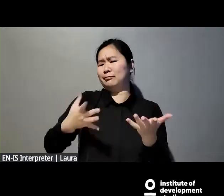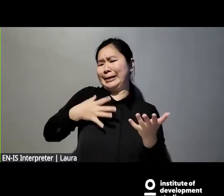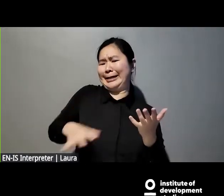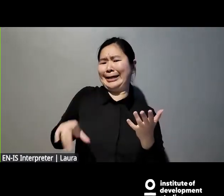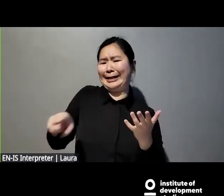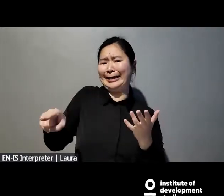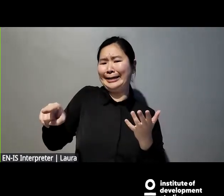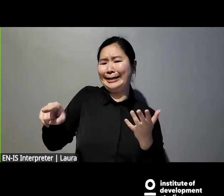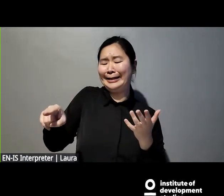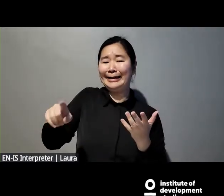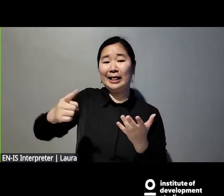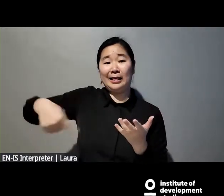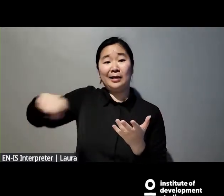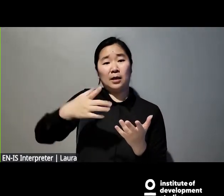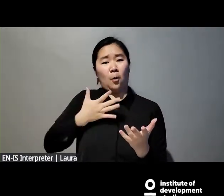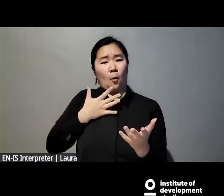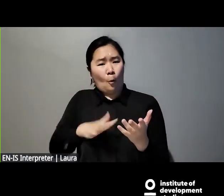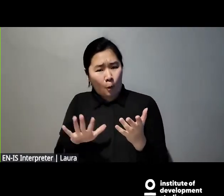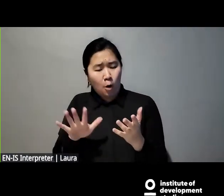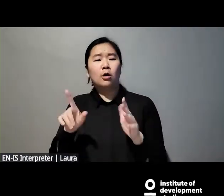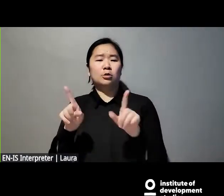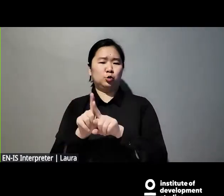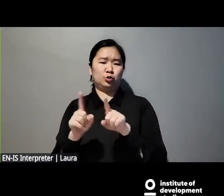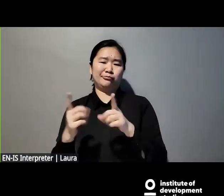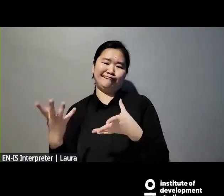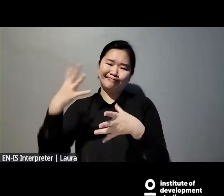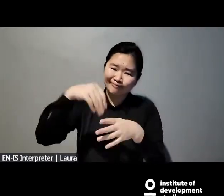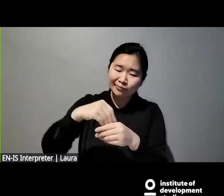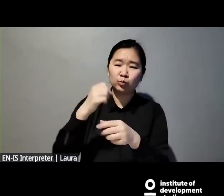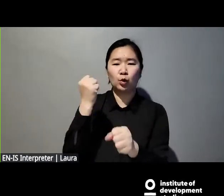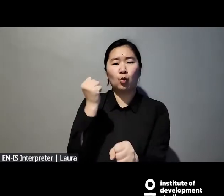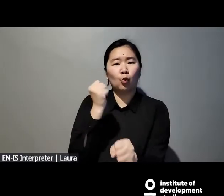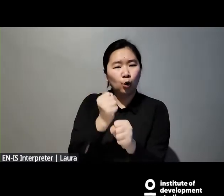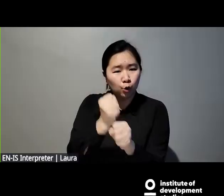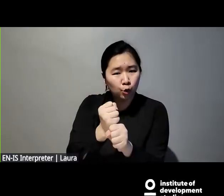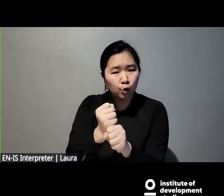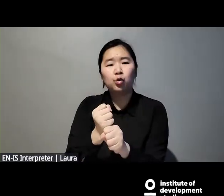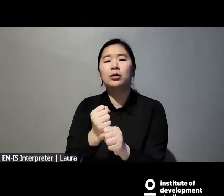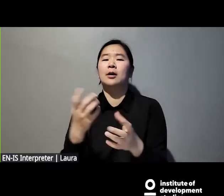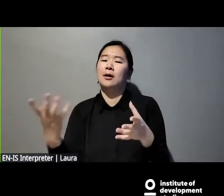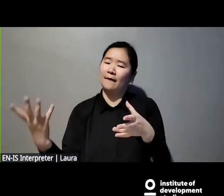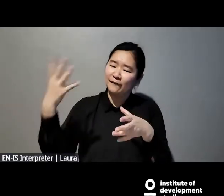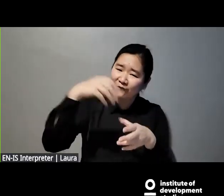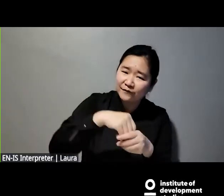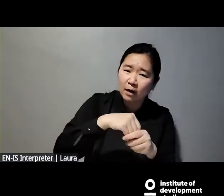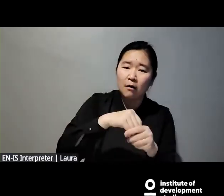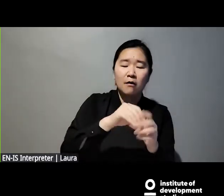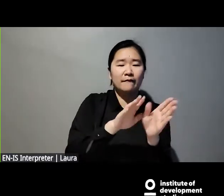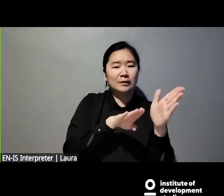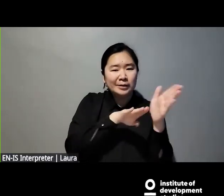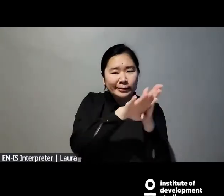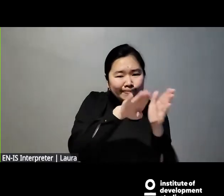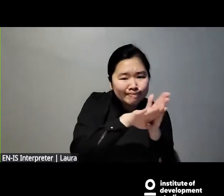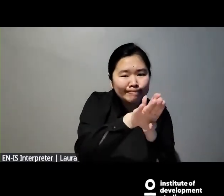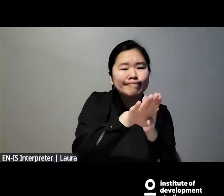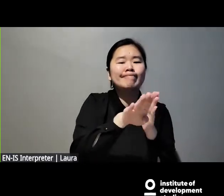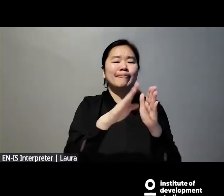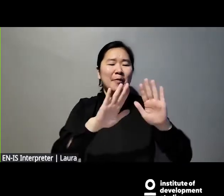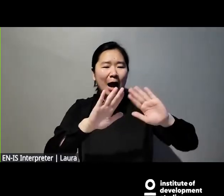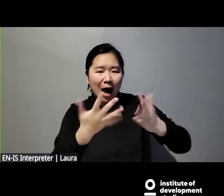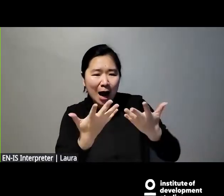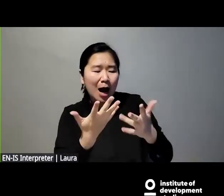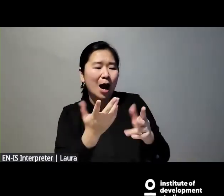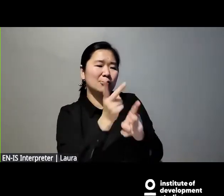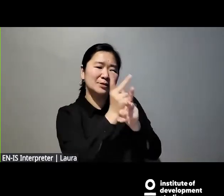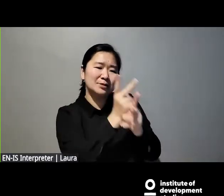go outside maybe what's required, think beyond program delivery priorities, and